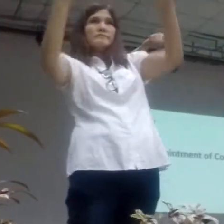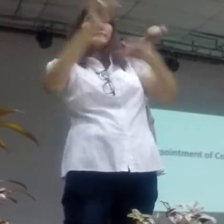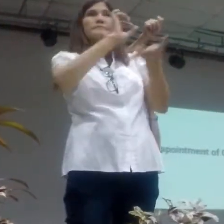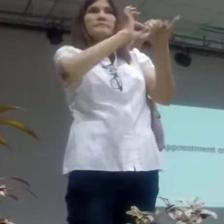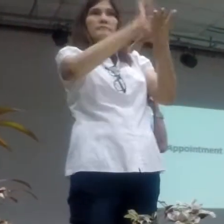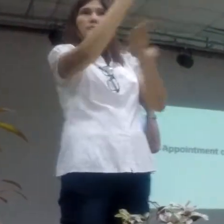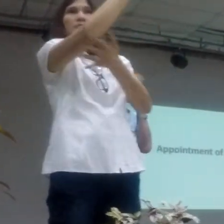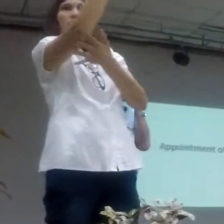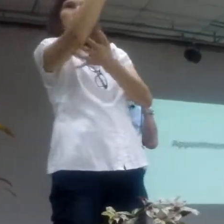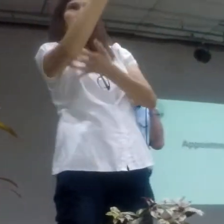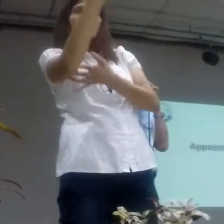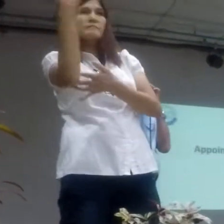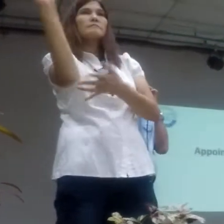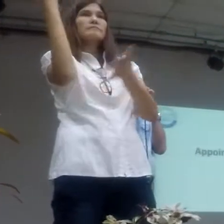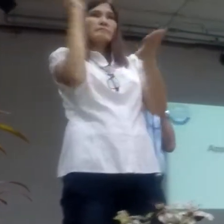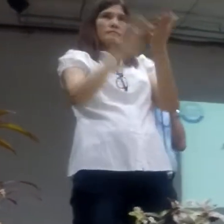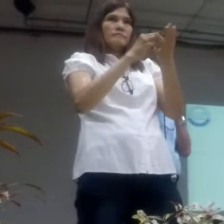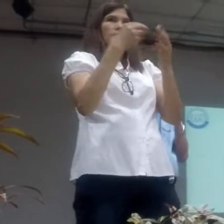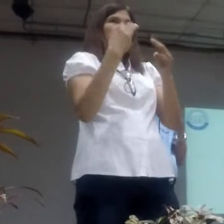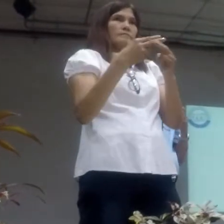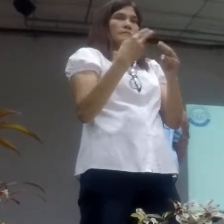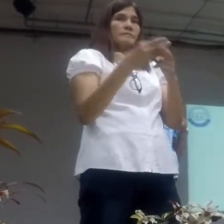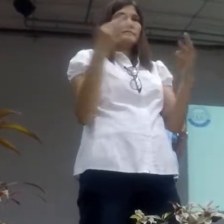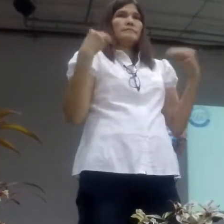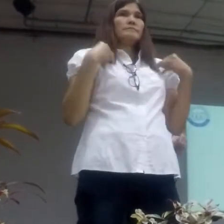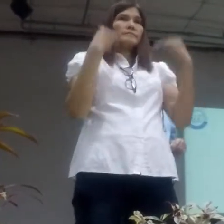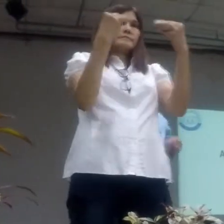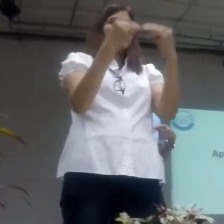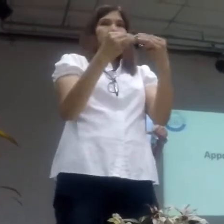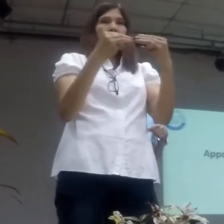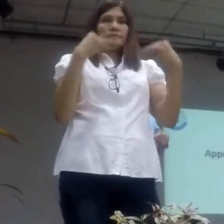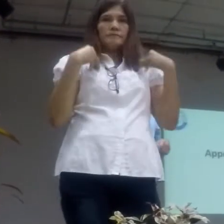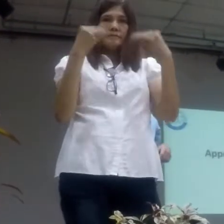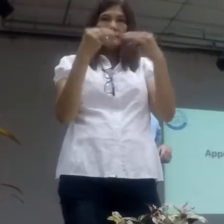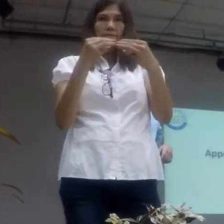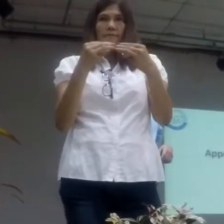paper where they will put in the count. So the members of the